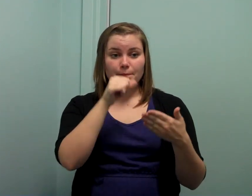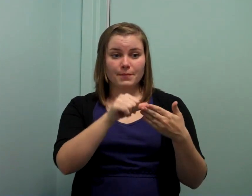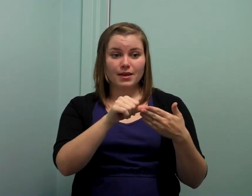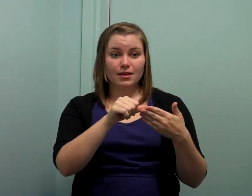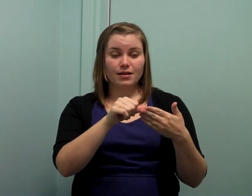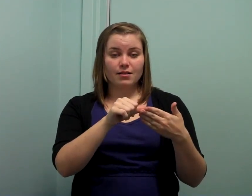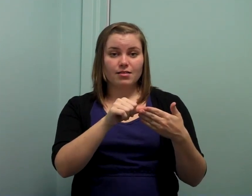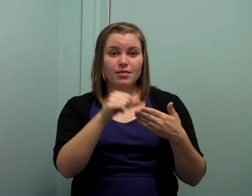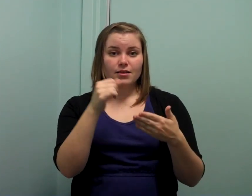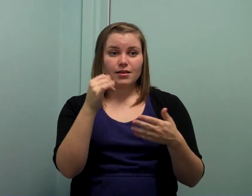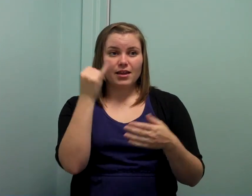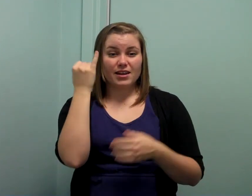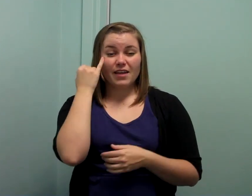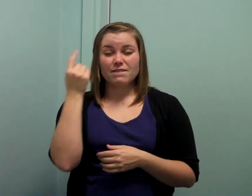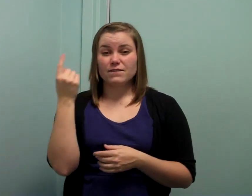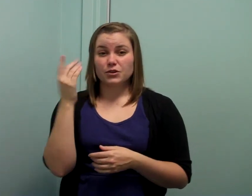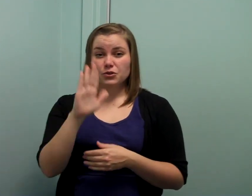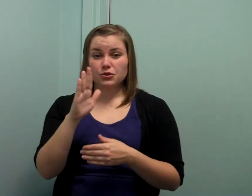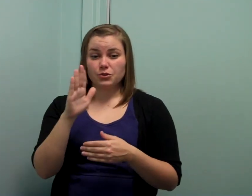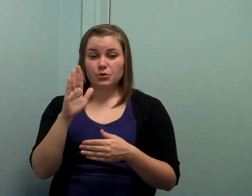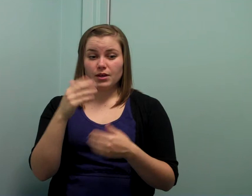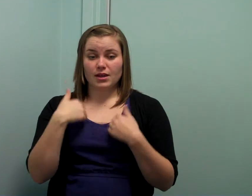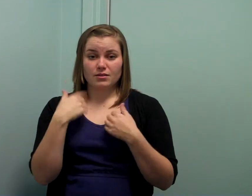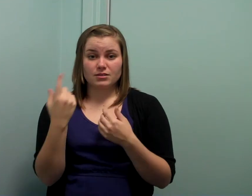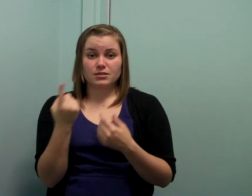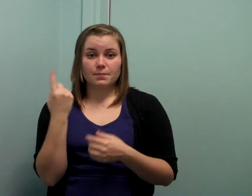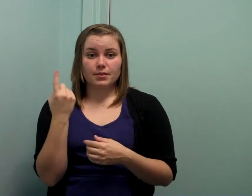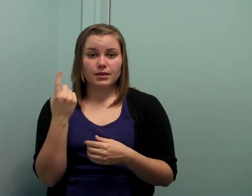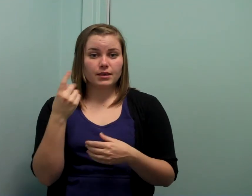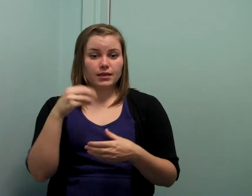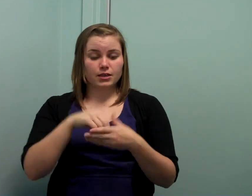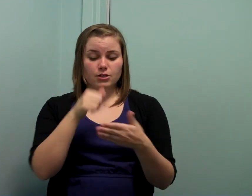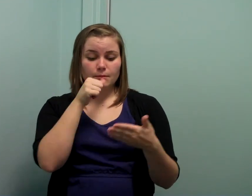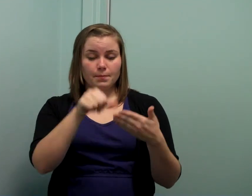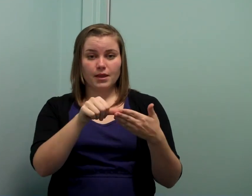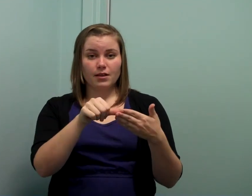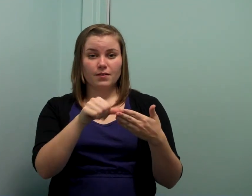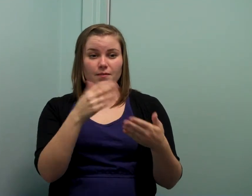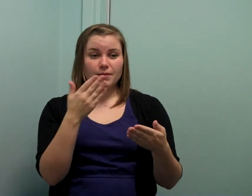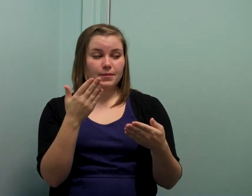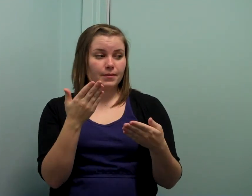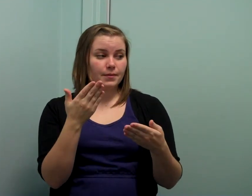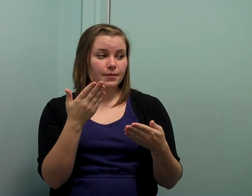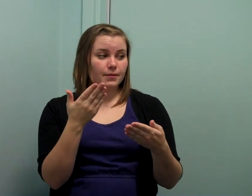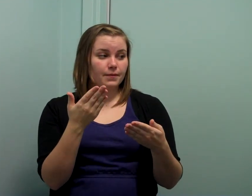you had anything in your correspondence that might be considered prurient.